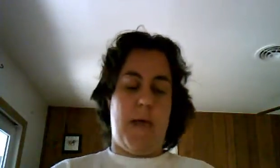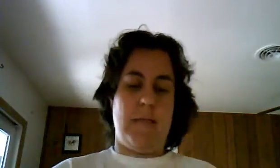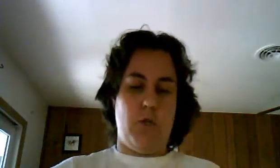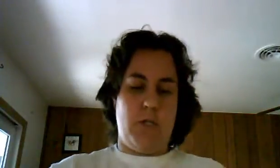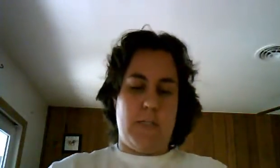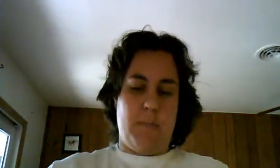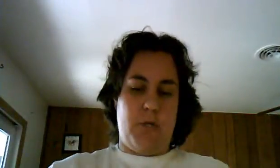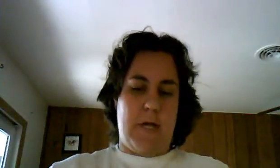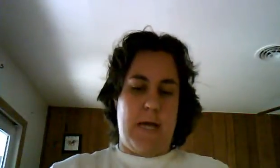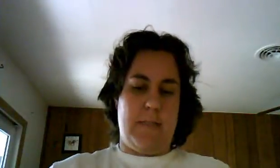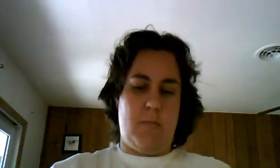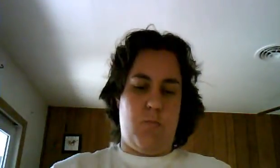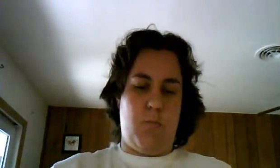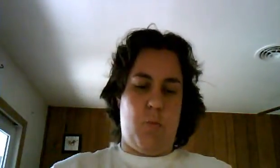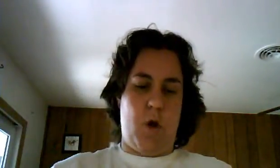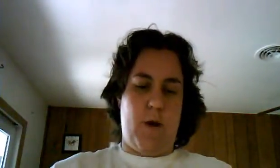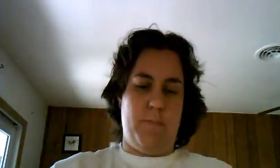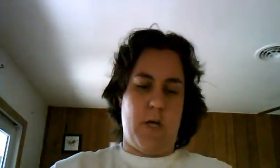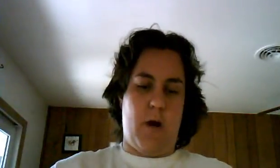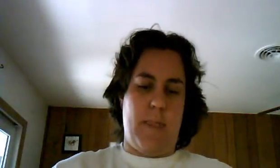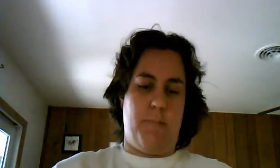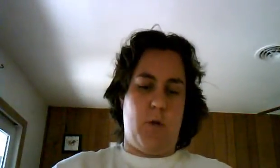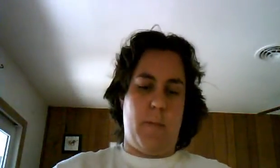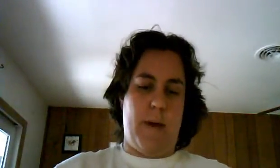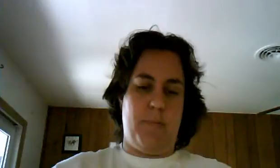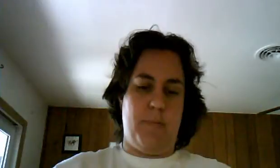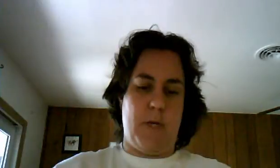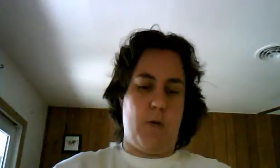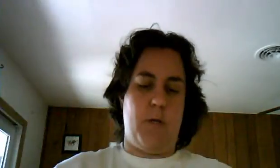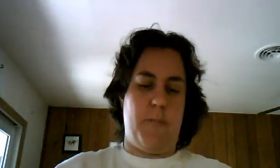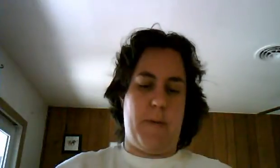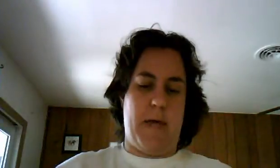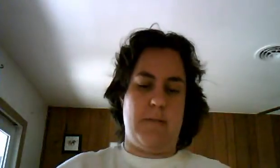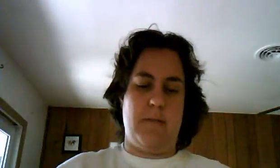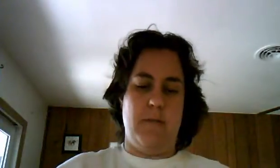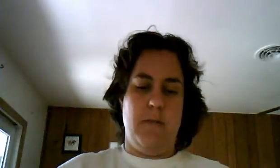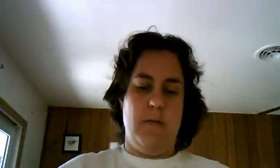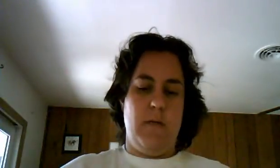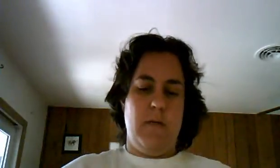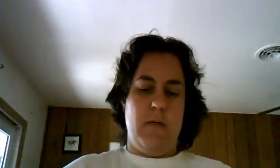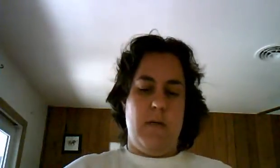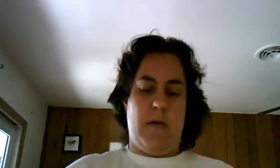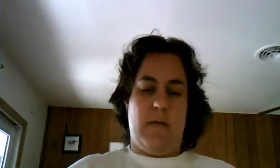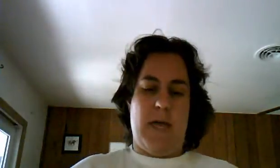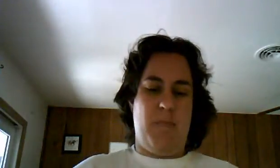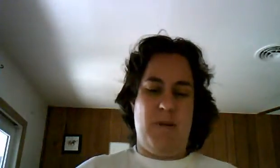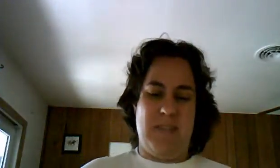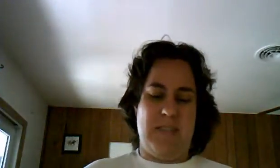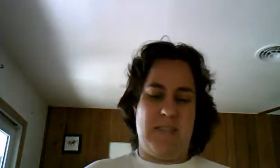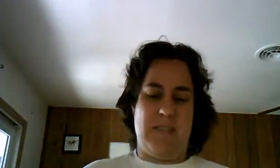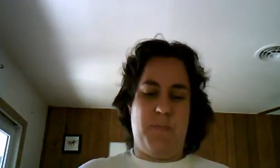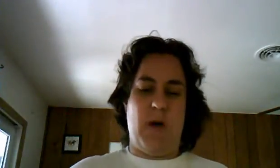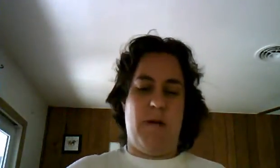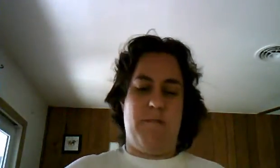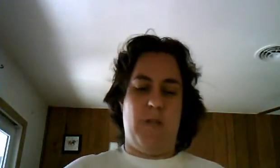pants, you're just gonna put your hands where your hips are and then pull them up, like you're pulling up your pants. The camera is slipping off a lot,